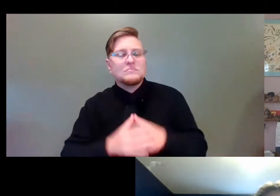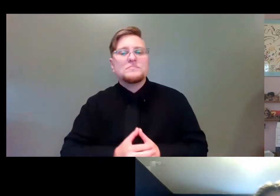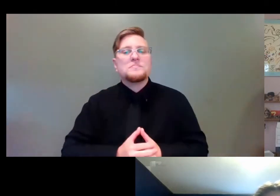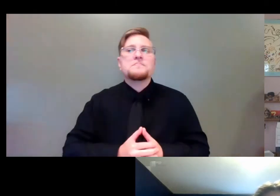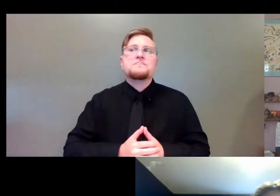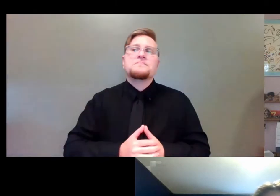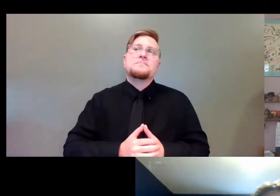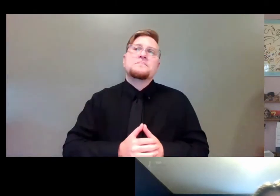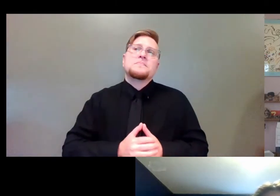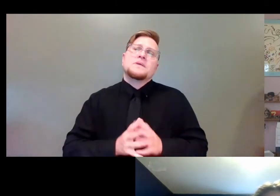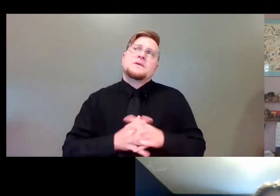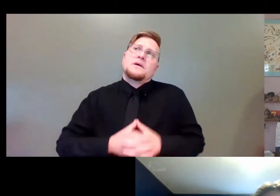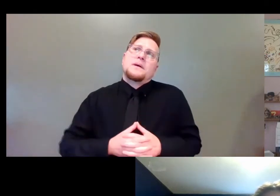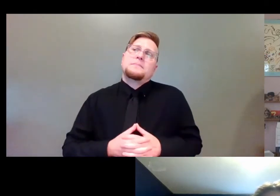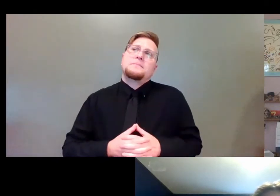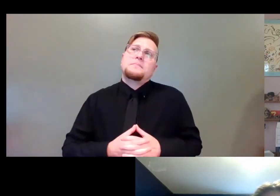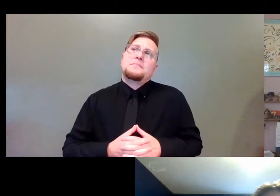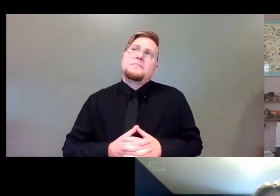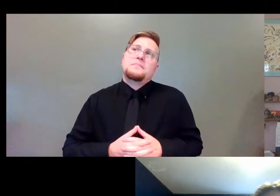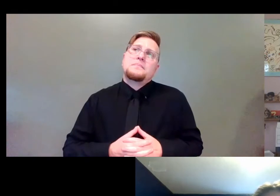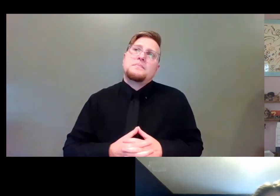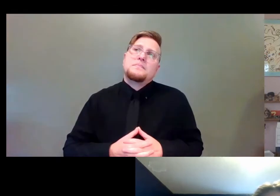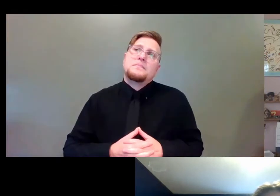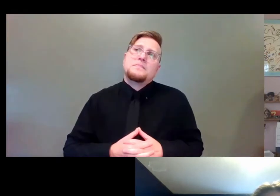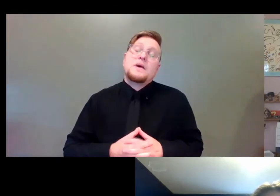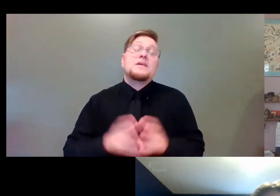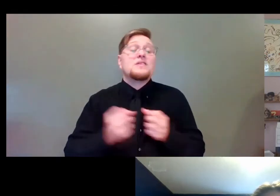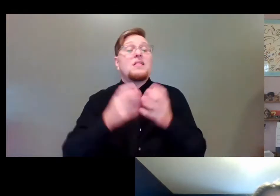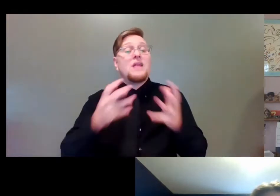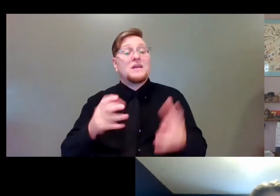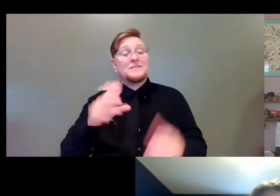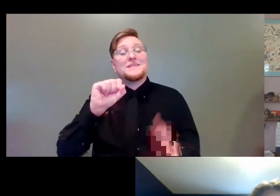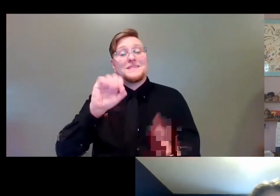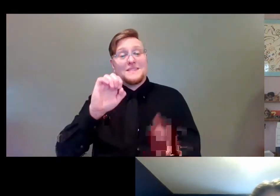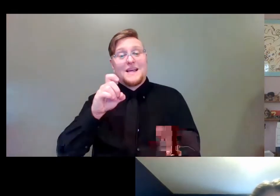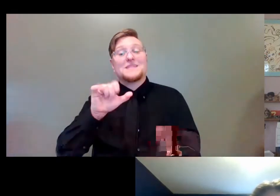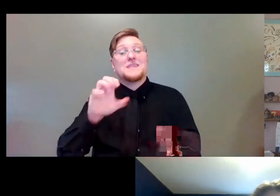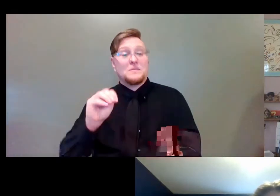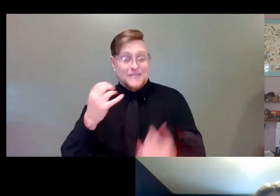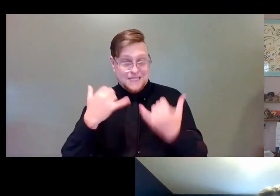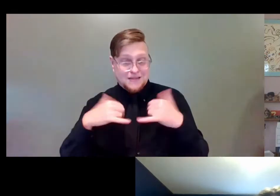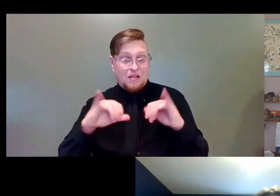yeah, I think there's definitely still a lot of sexism, and I think you have to